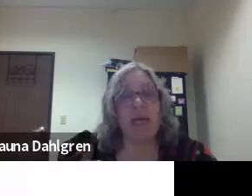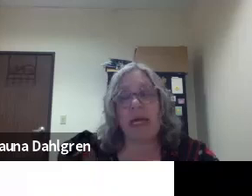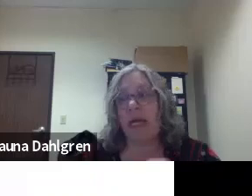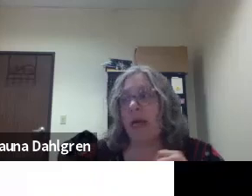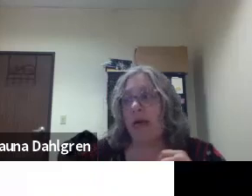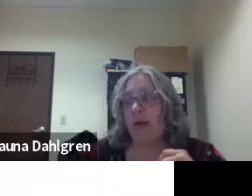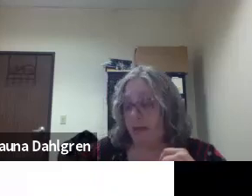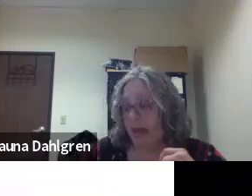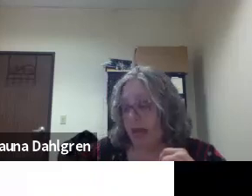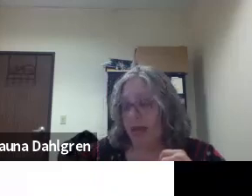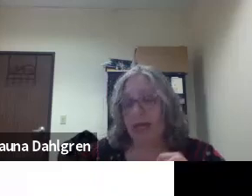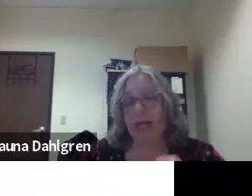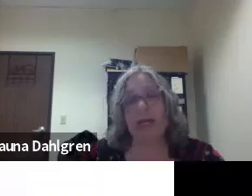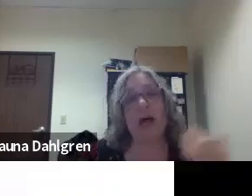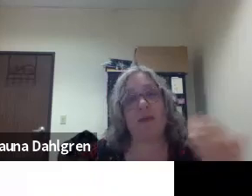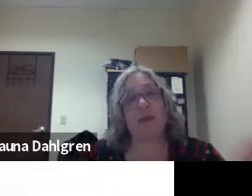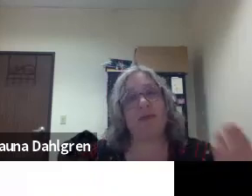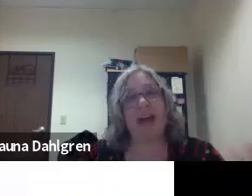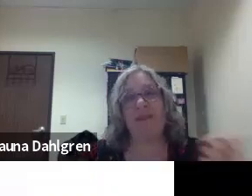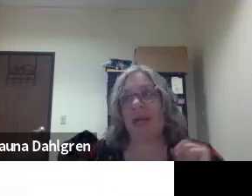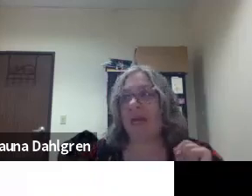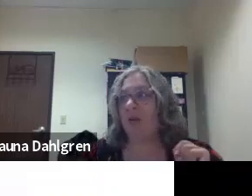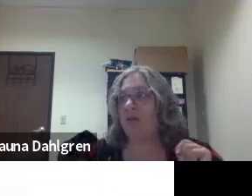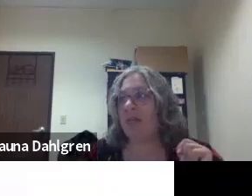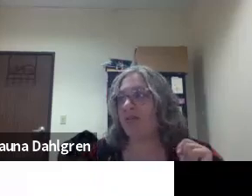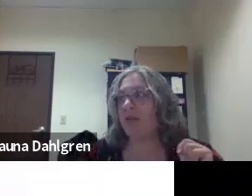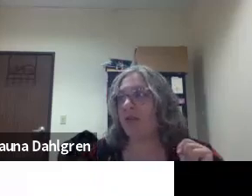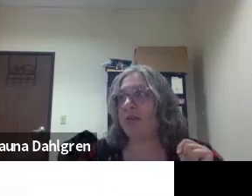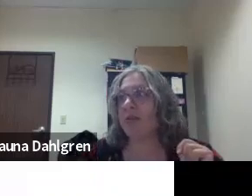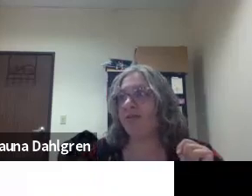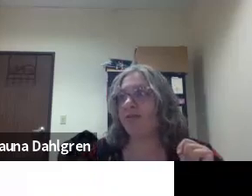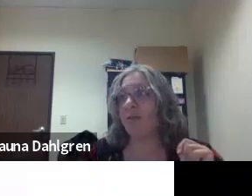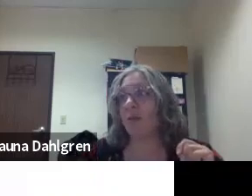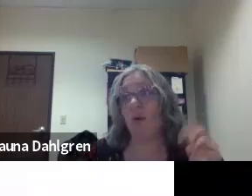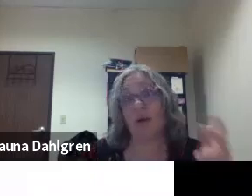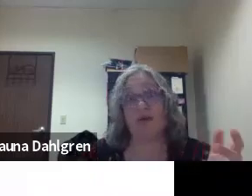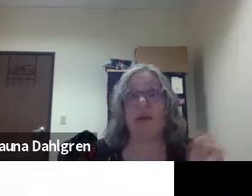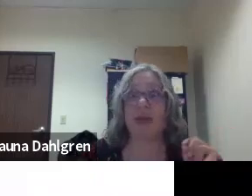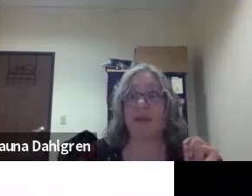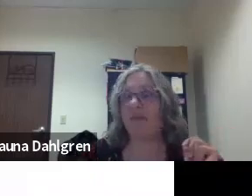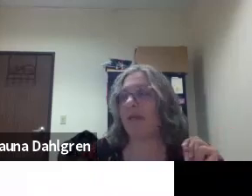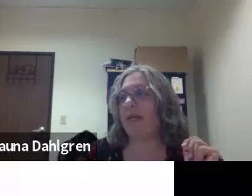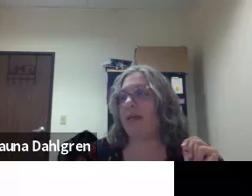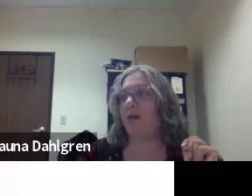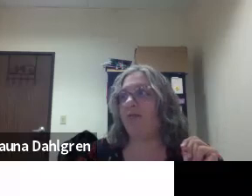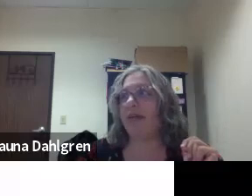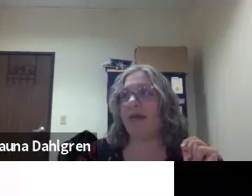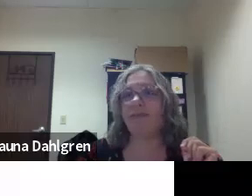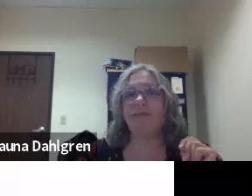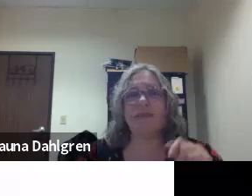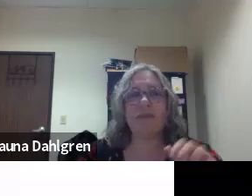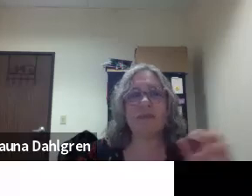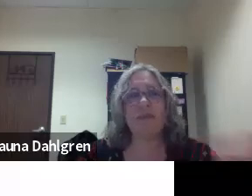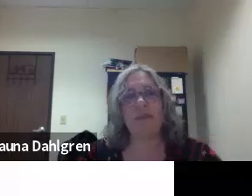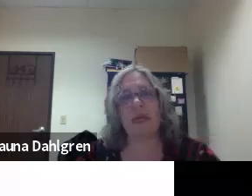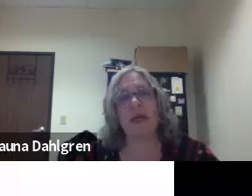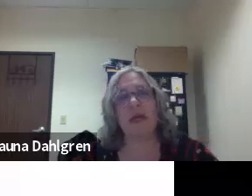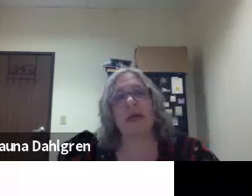not be, then it kind of helps them navigate those issues or avoid them completely, hopefully.